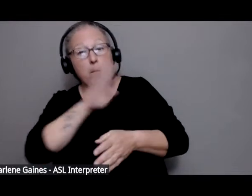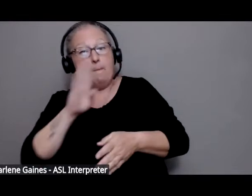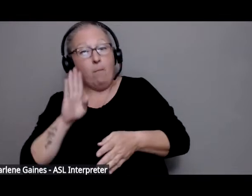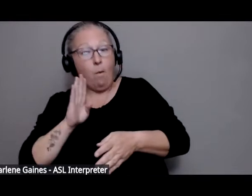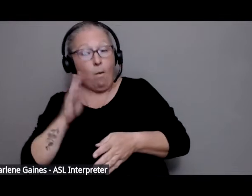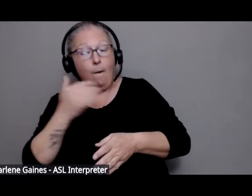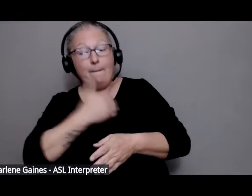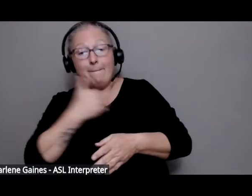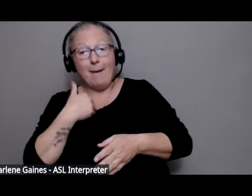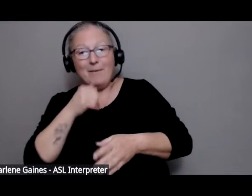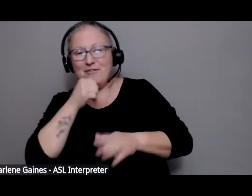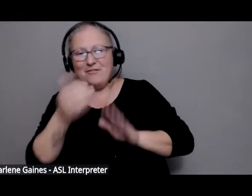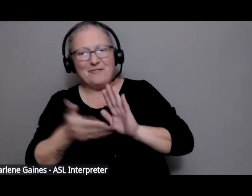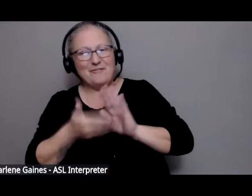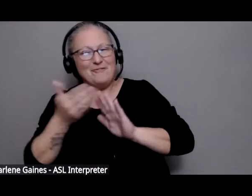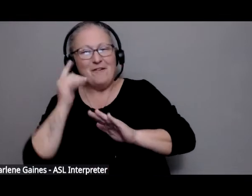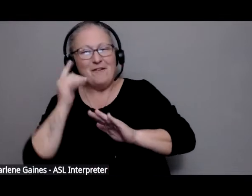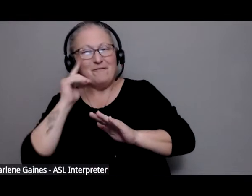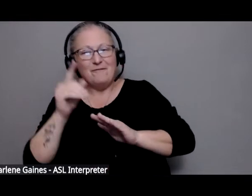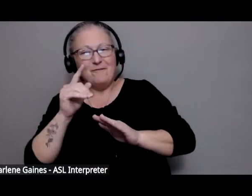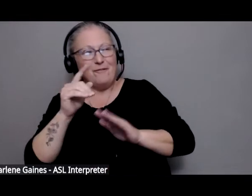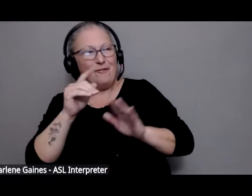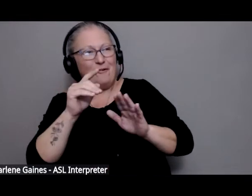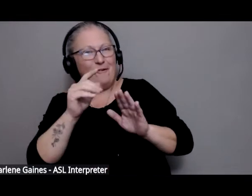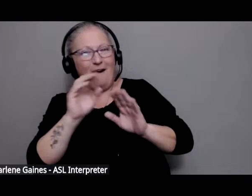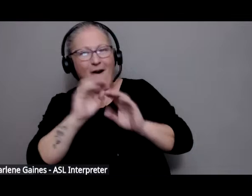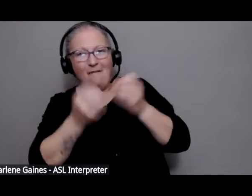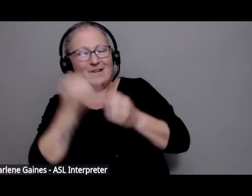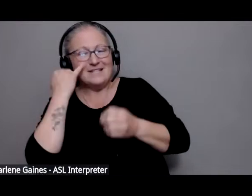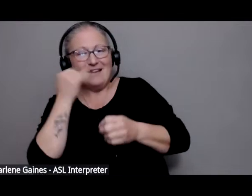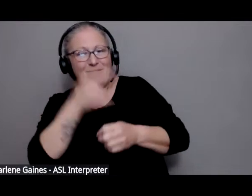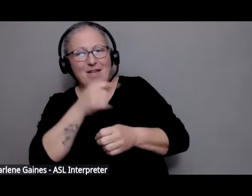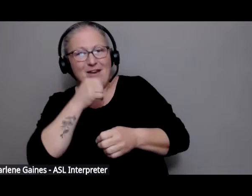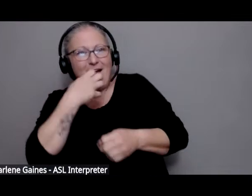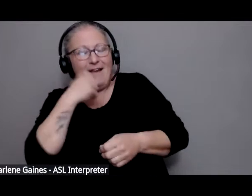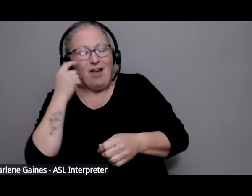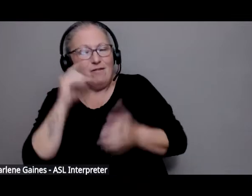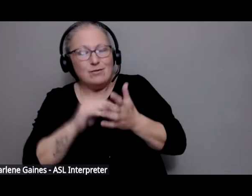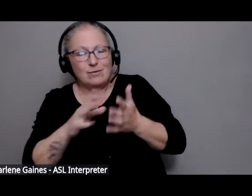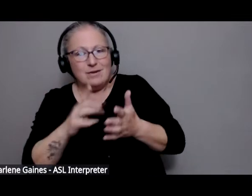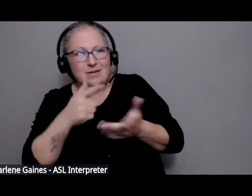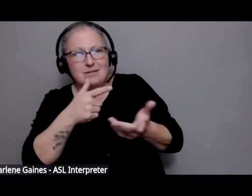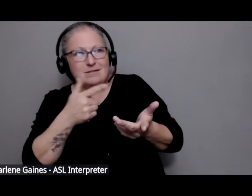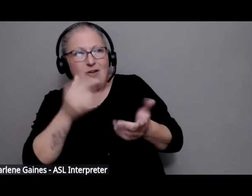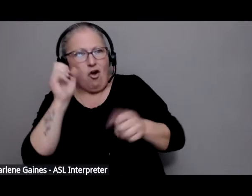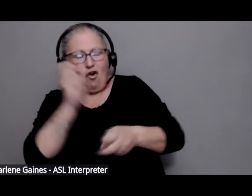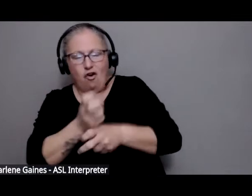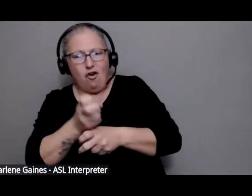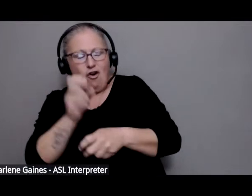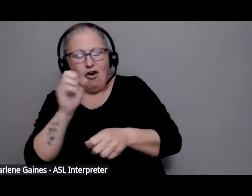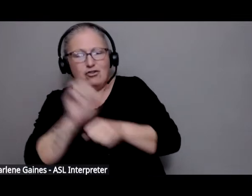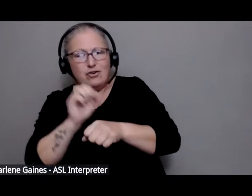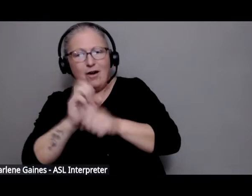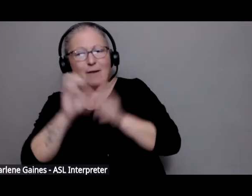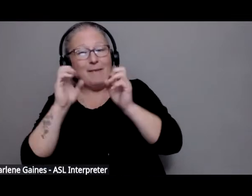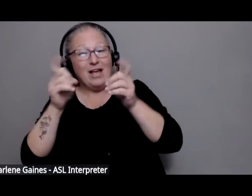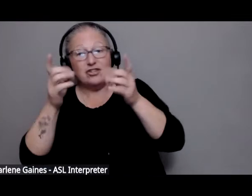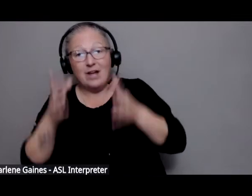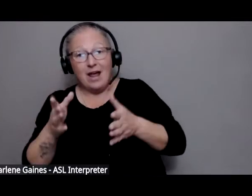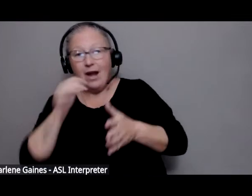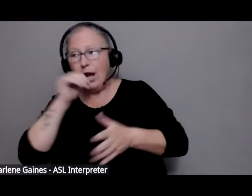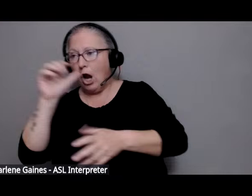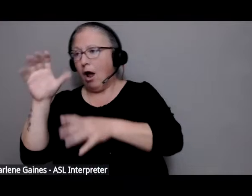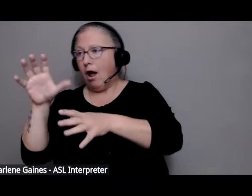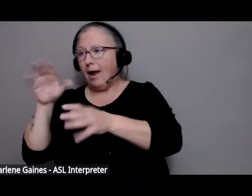run for office if they didn't care for students. It's a thankless job. It's a hard job. Educators wouldn't be in their roles if they didn't care